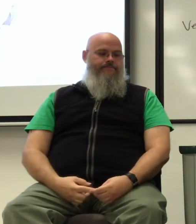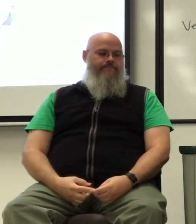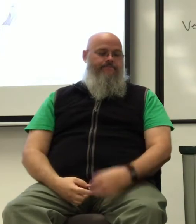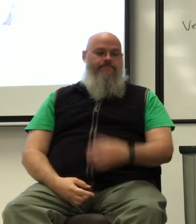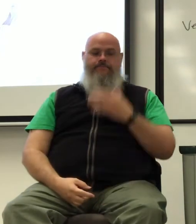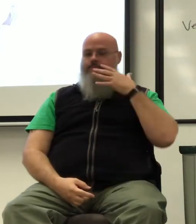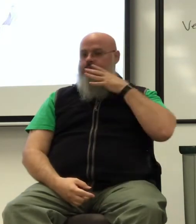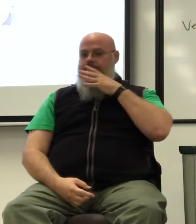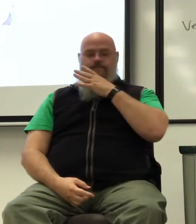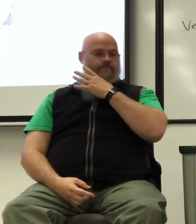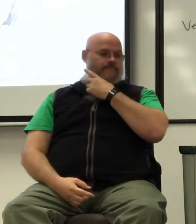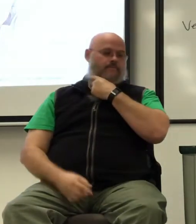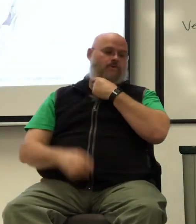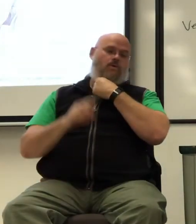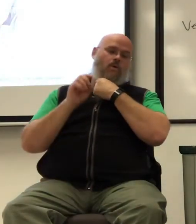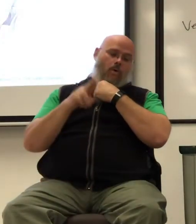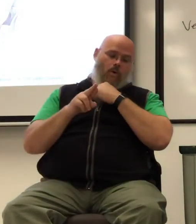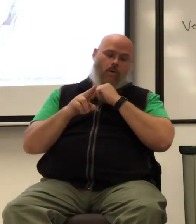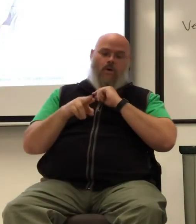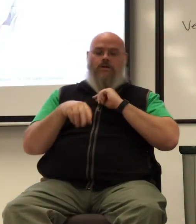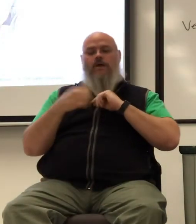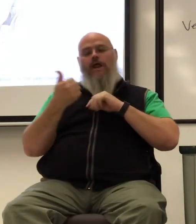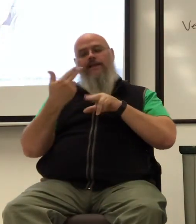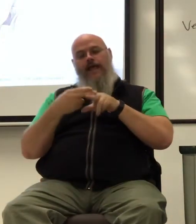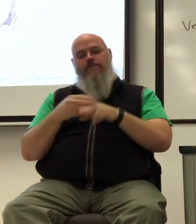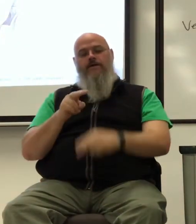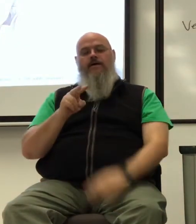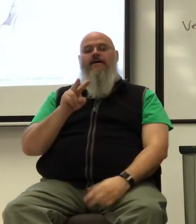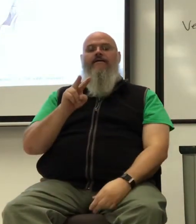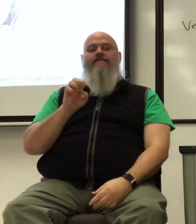Or you can call it the vestibular fold.